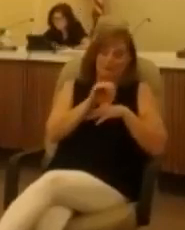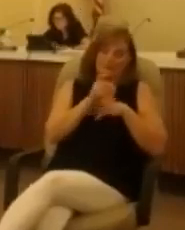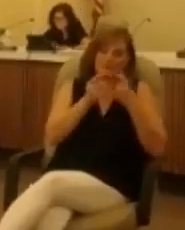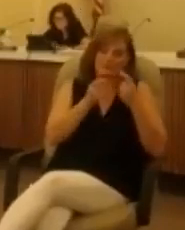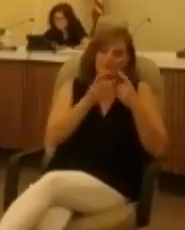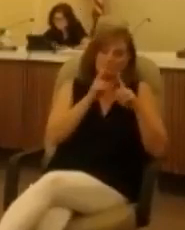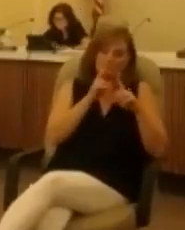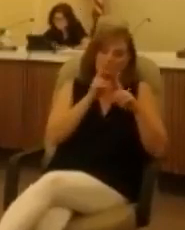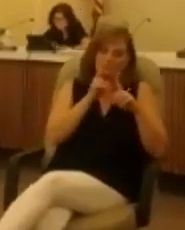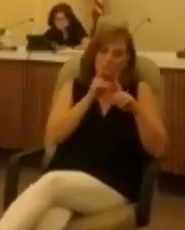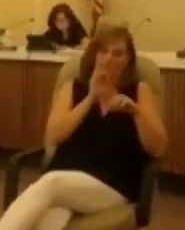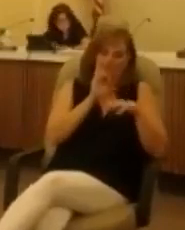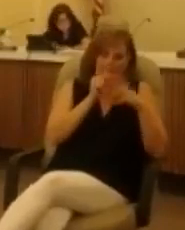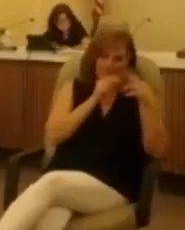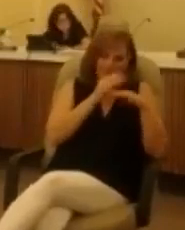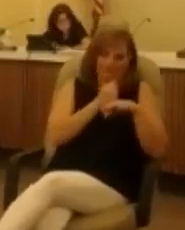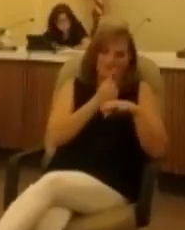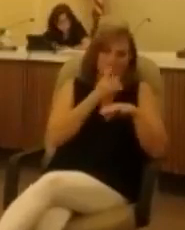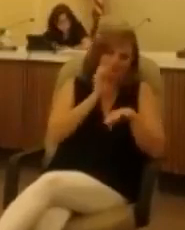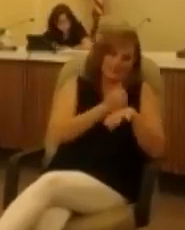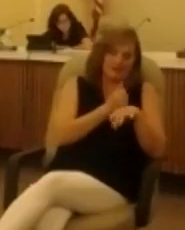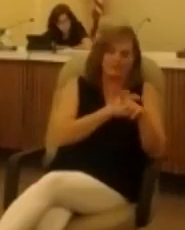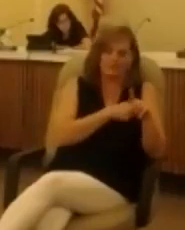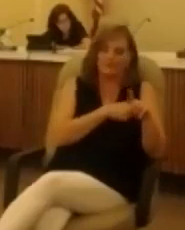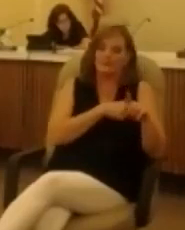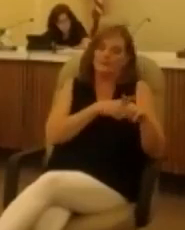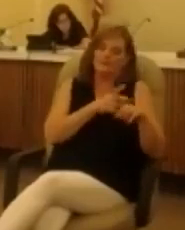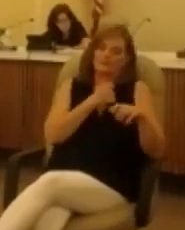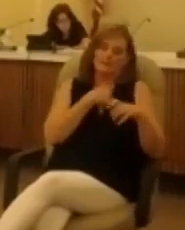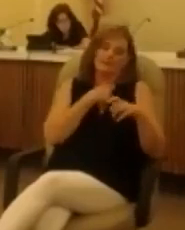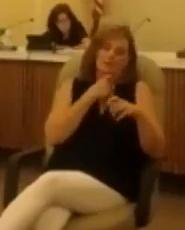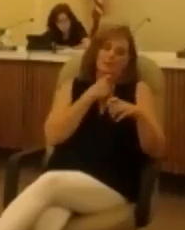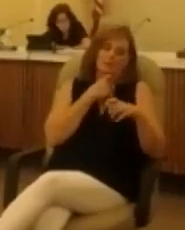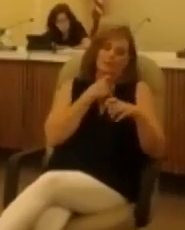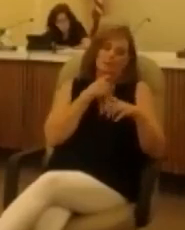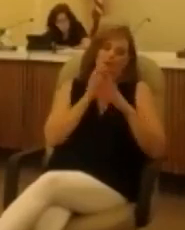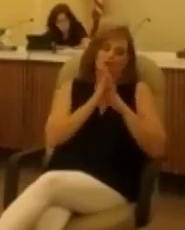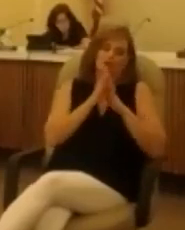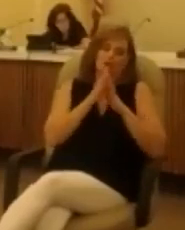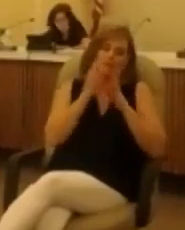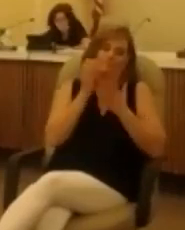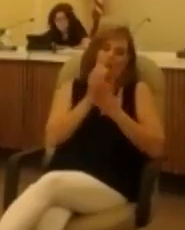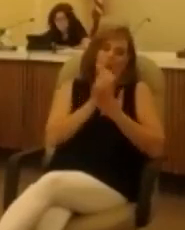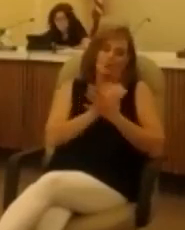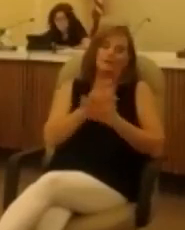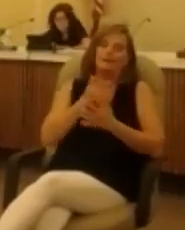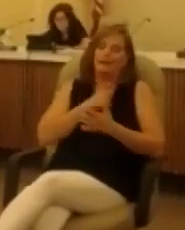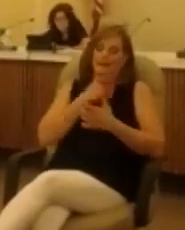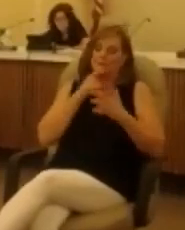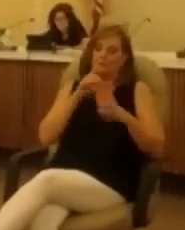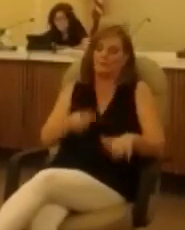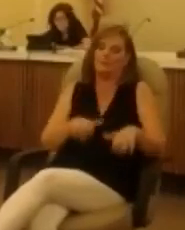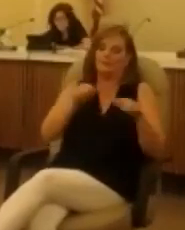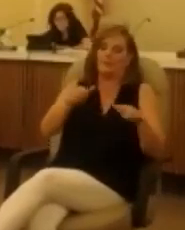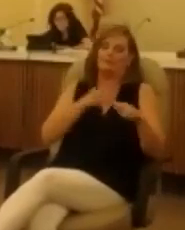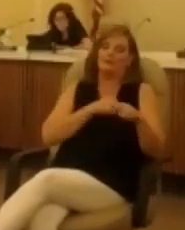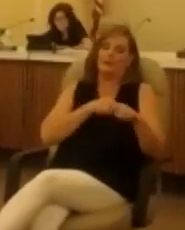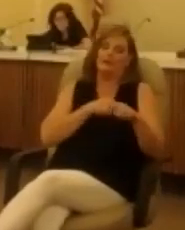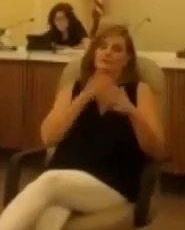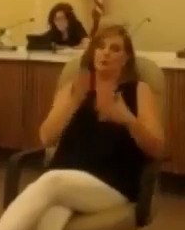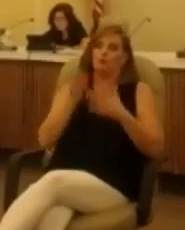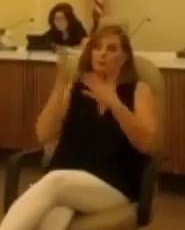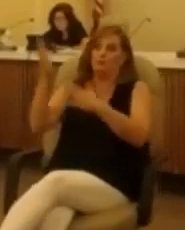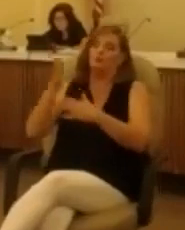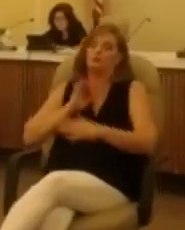for it to be enforceable under traffic code, it has to be adopted as a resolution and included in our record. So